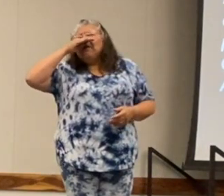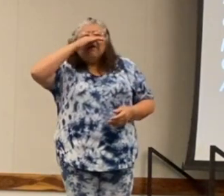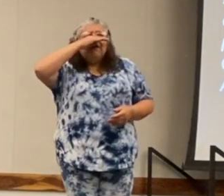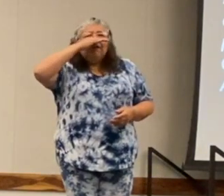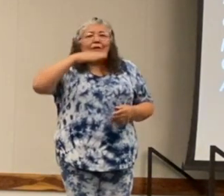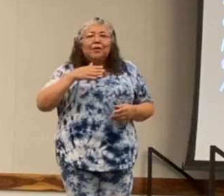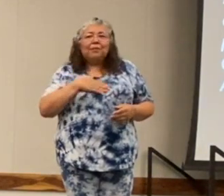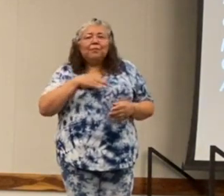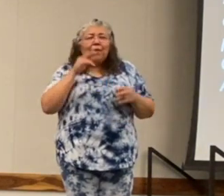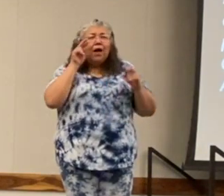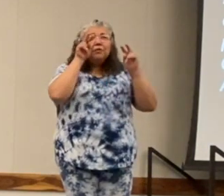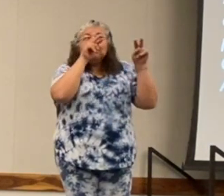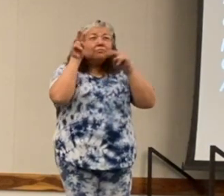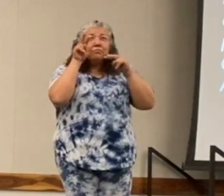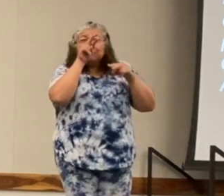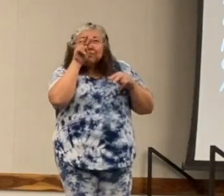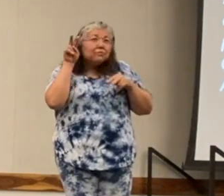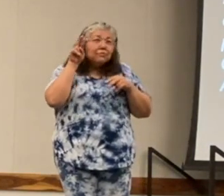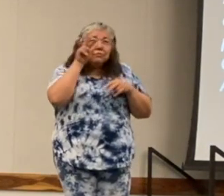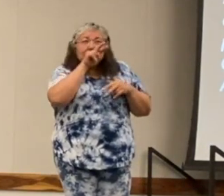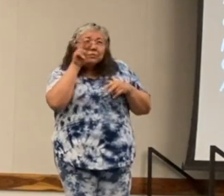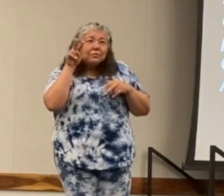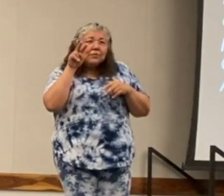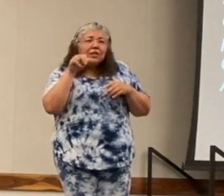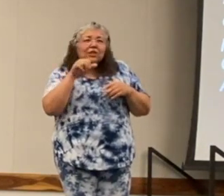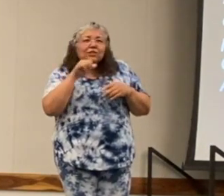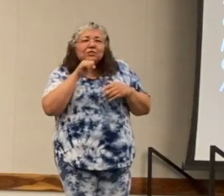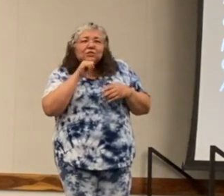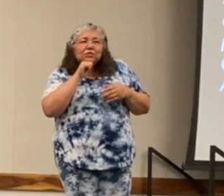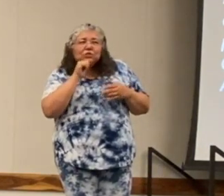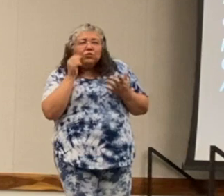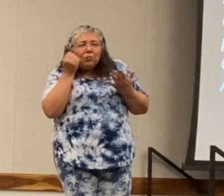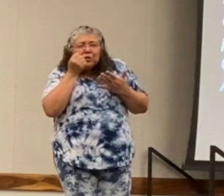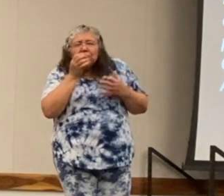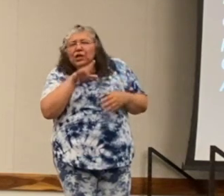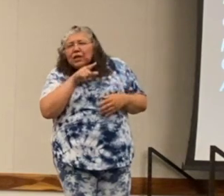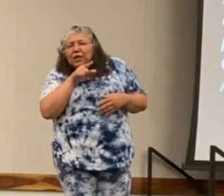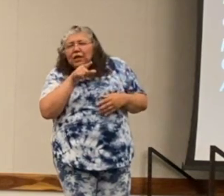My eyes moving back and forth. Don't be shady, dude.